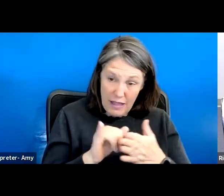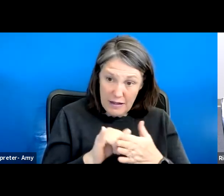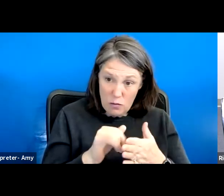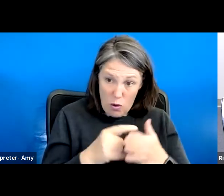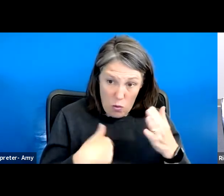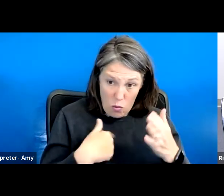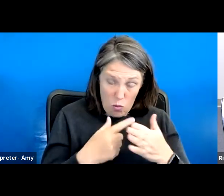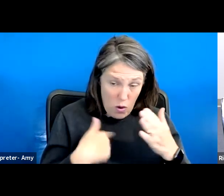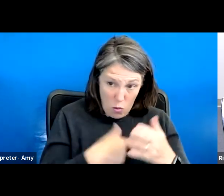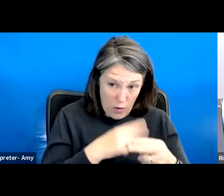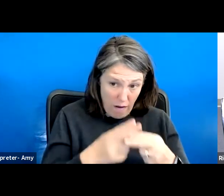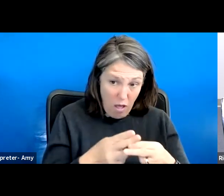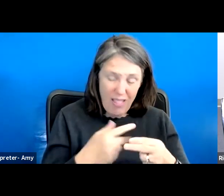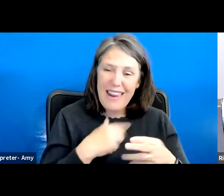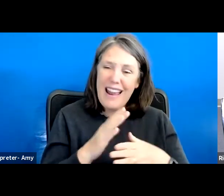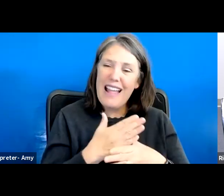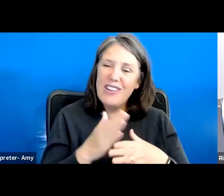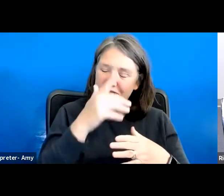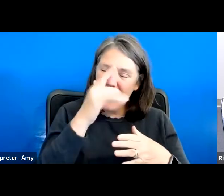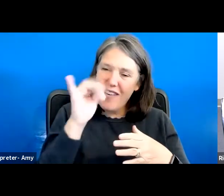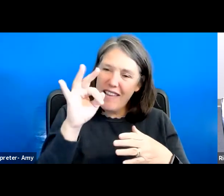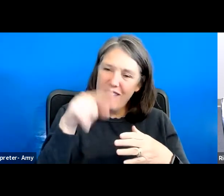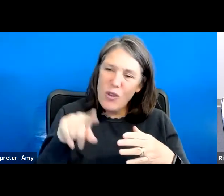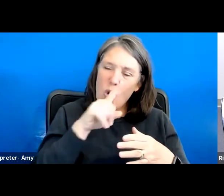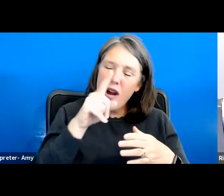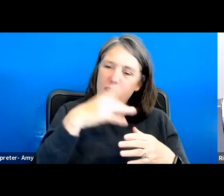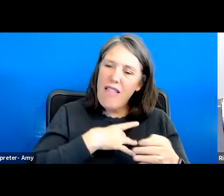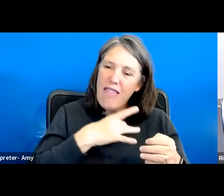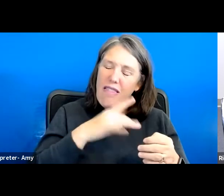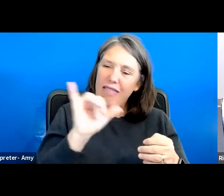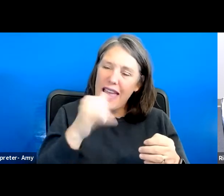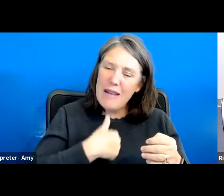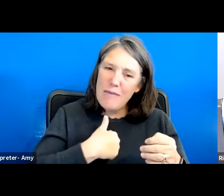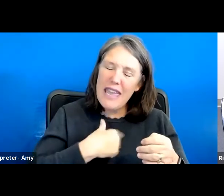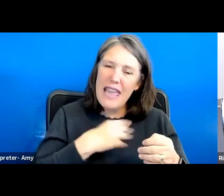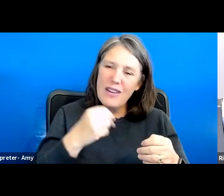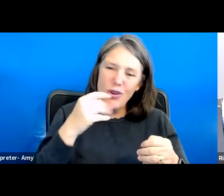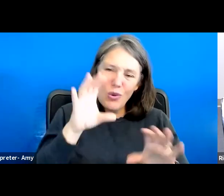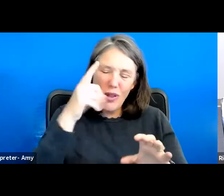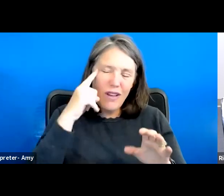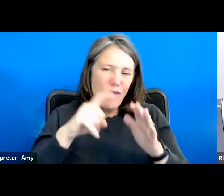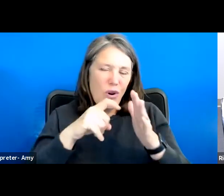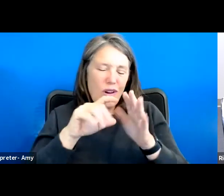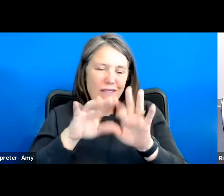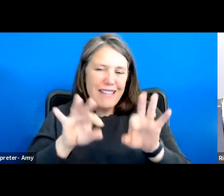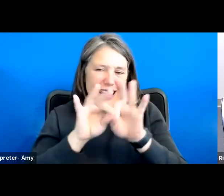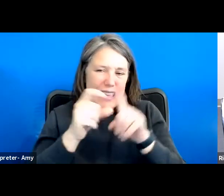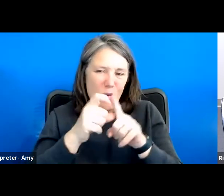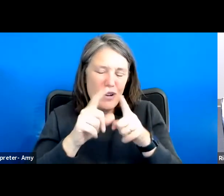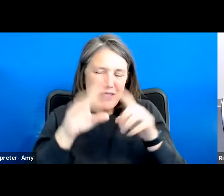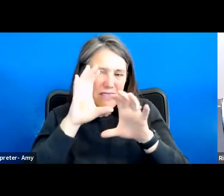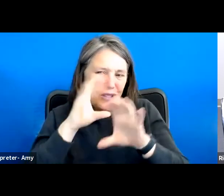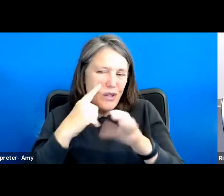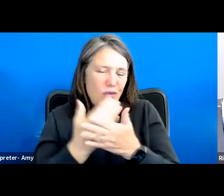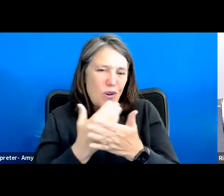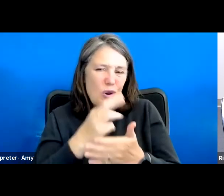I share that with you in case you're like me and you look for keywords to go and find new